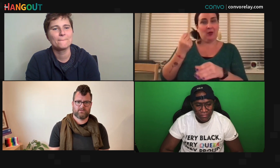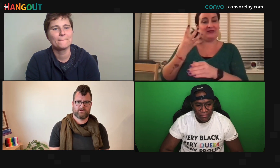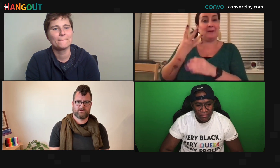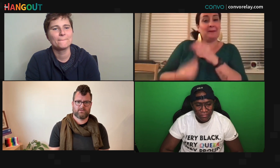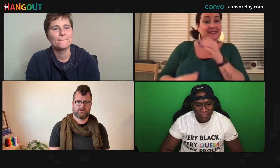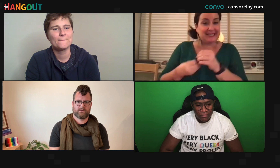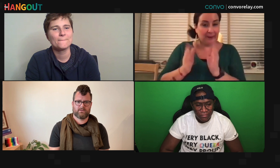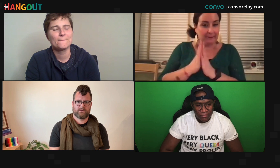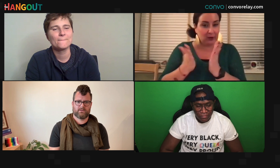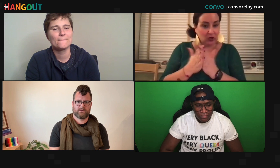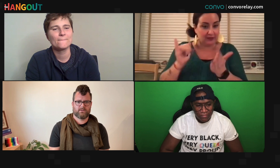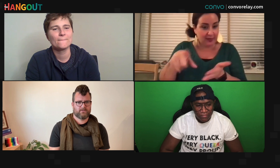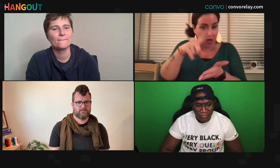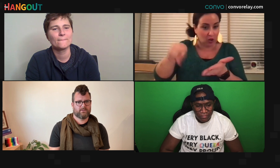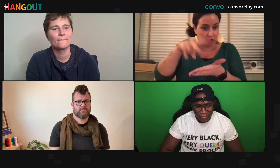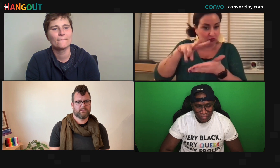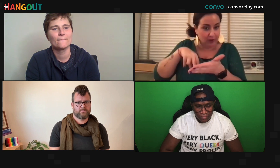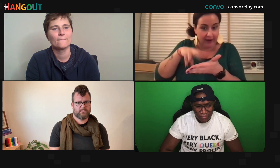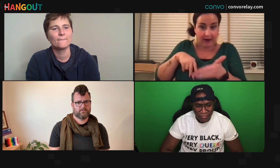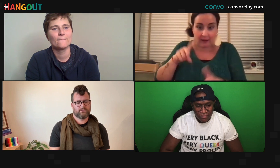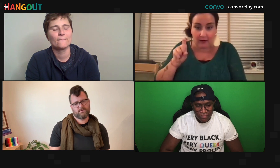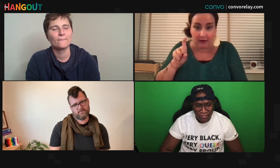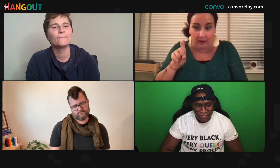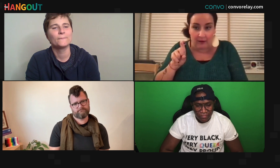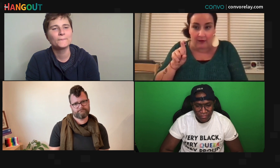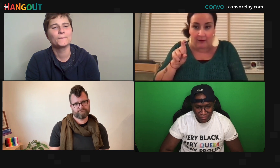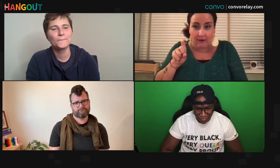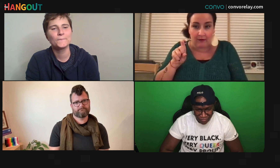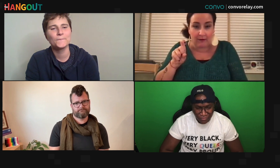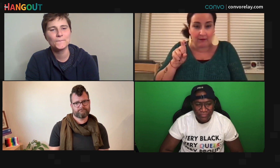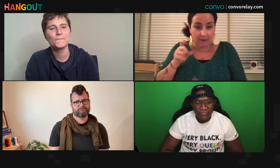Now, out of curiosity, growing up, did you feel like you